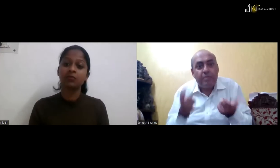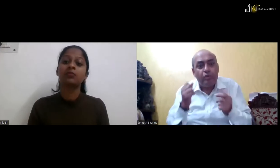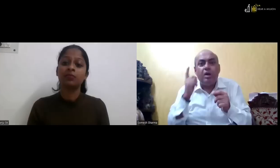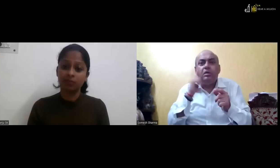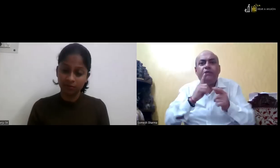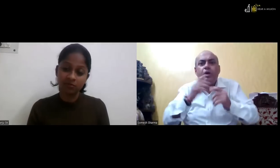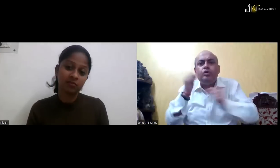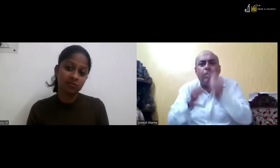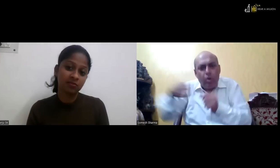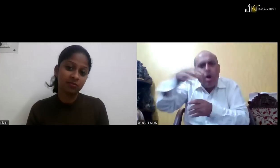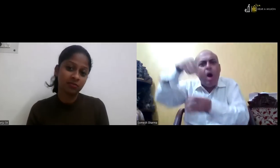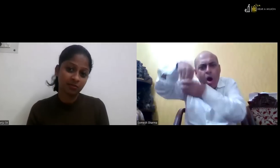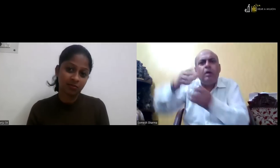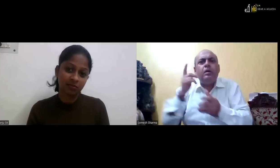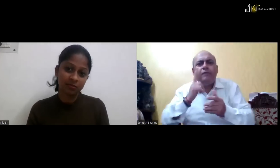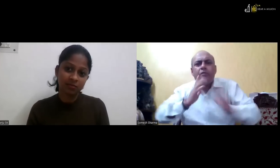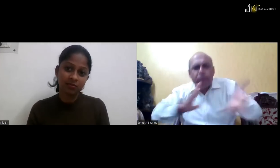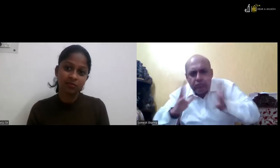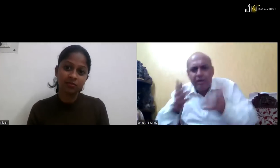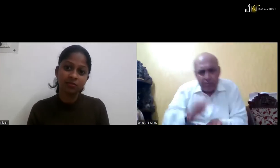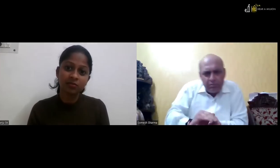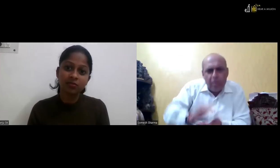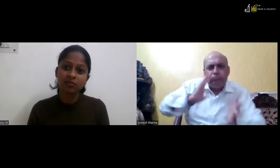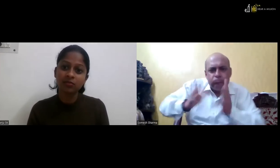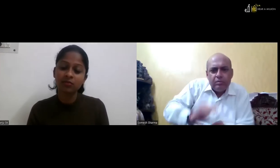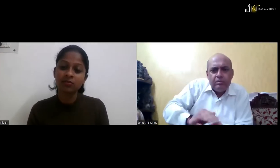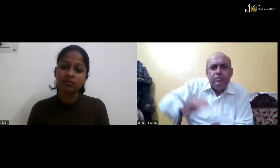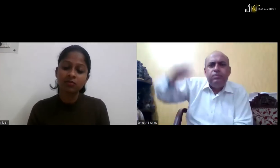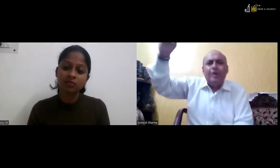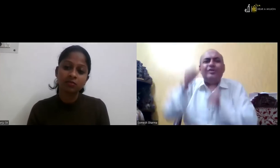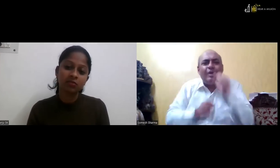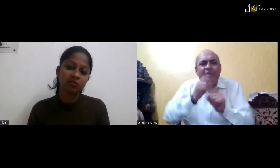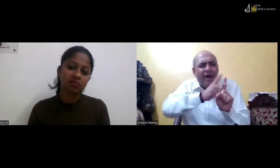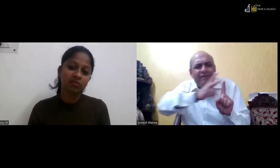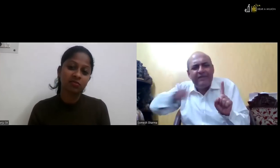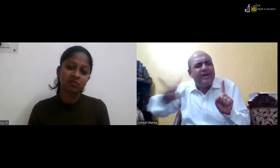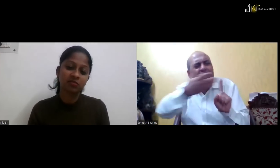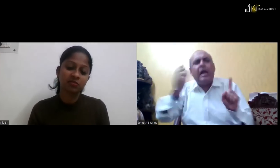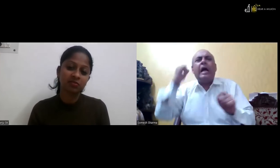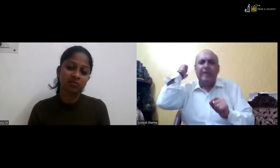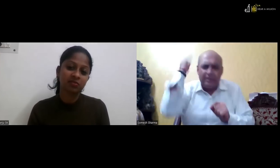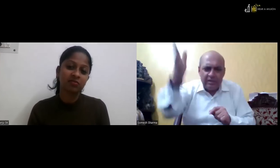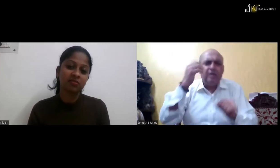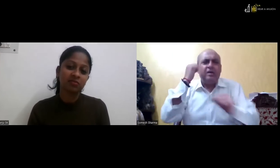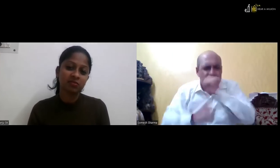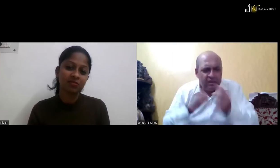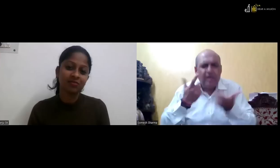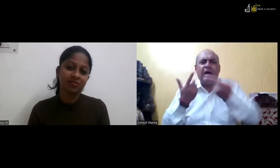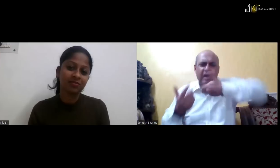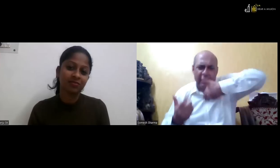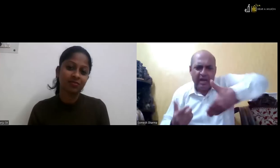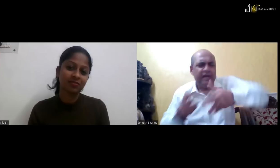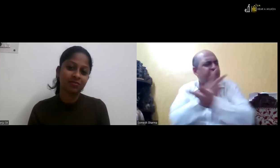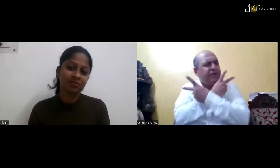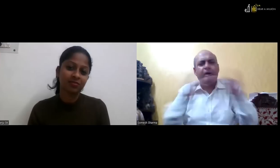we can just put the informations into the Google form. Yes, absolutely right, because they are native signers, and with the